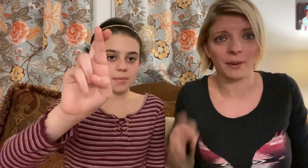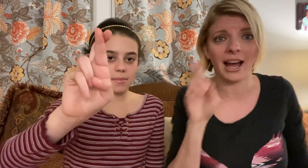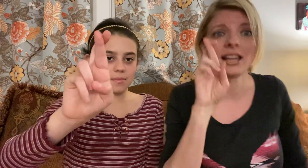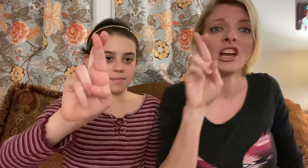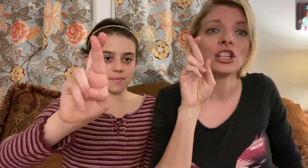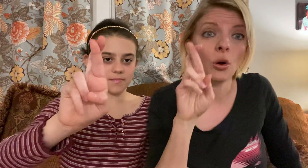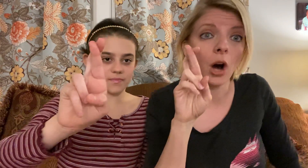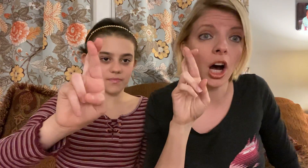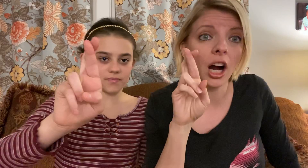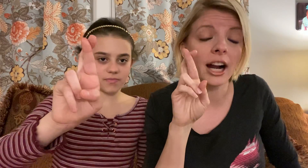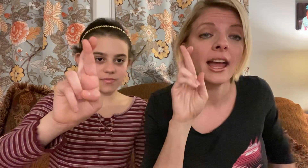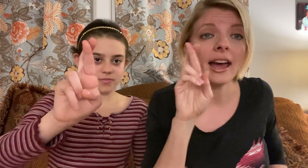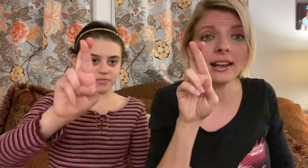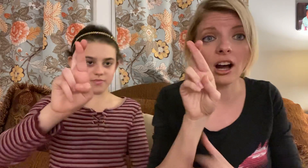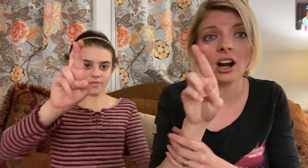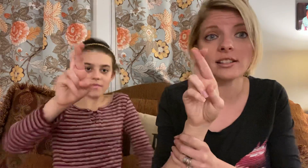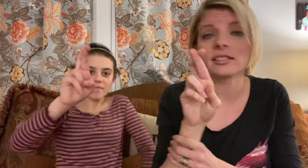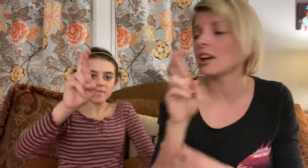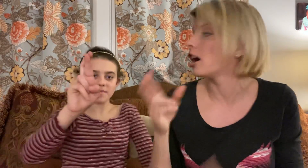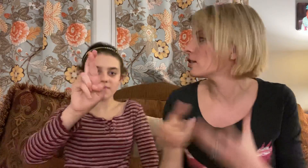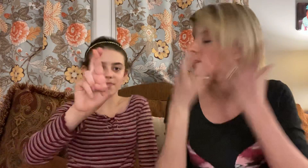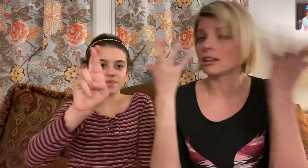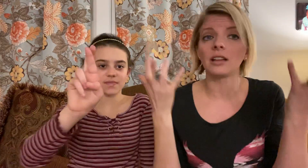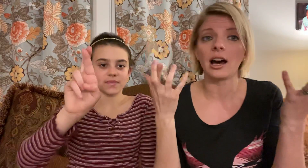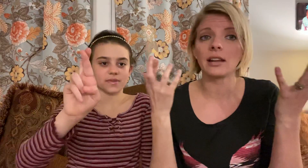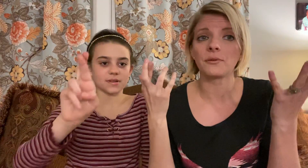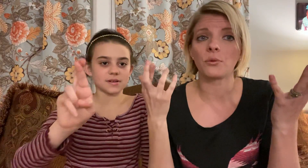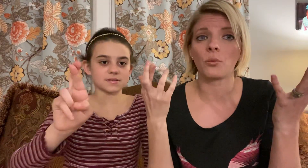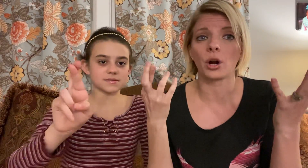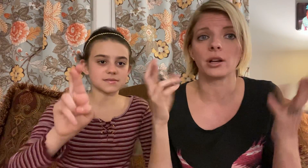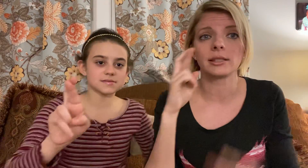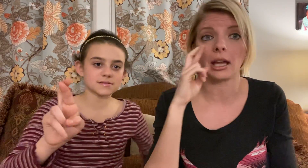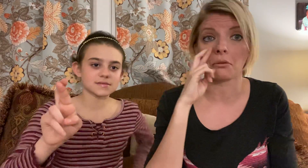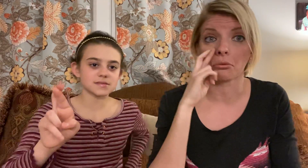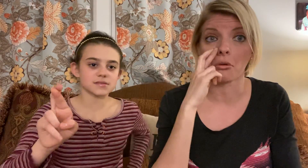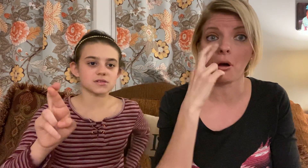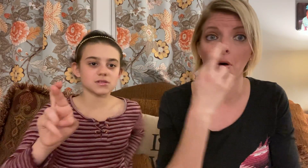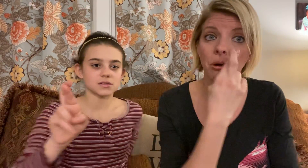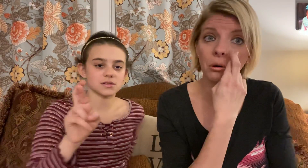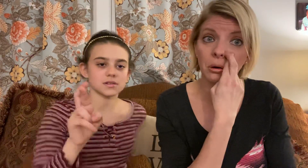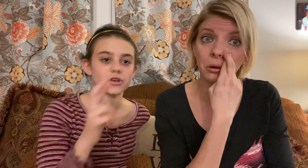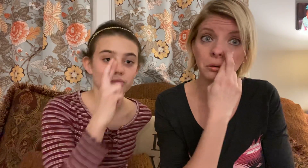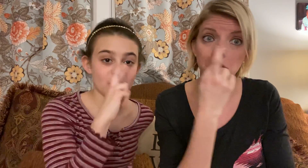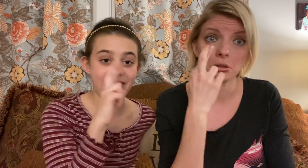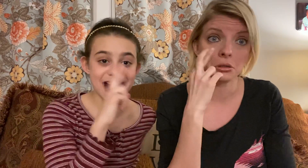behind. So R. And R's in a lot of words, like rose,